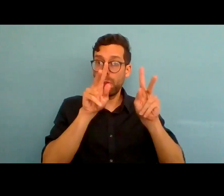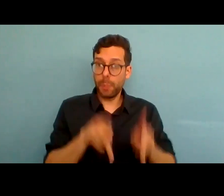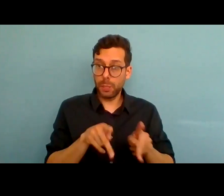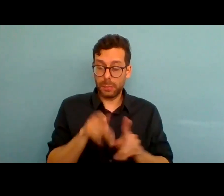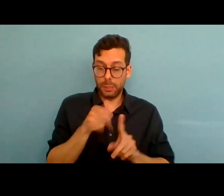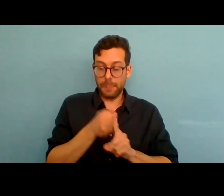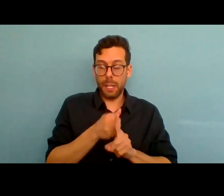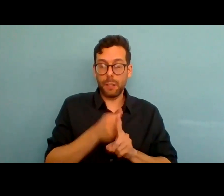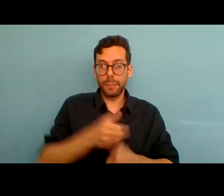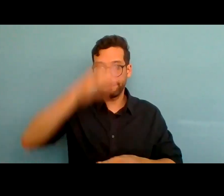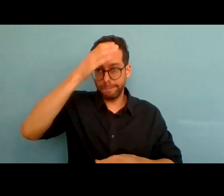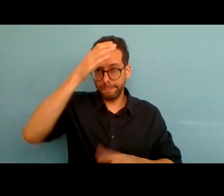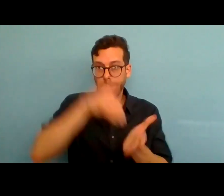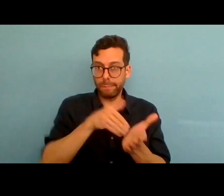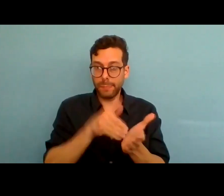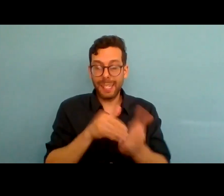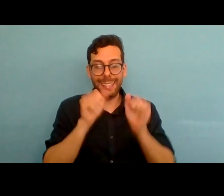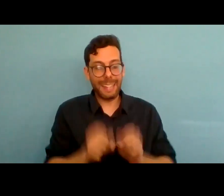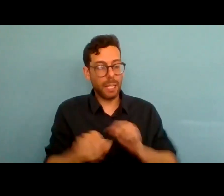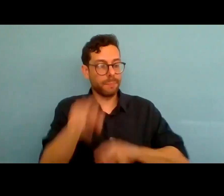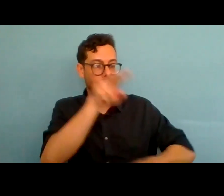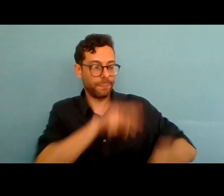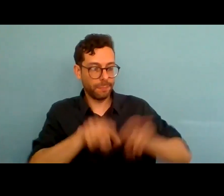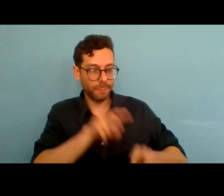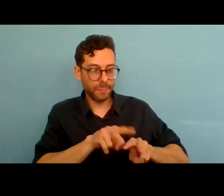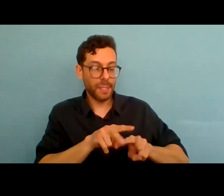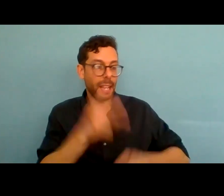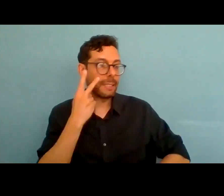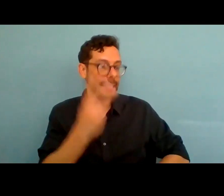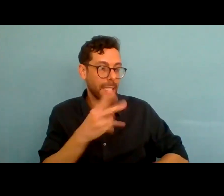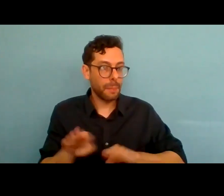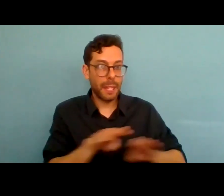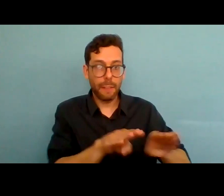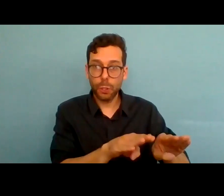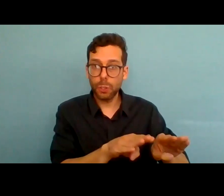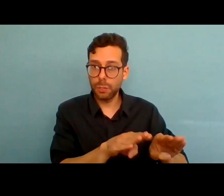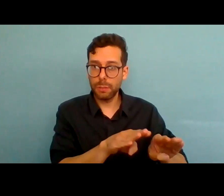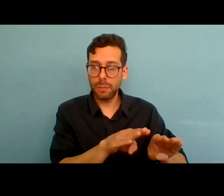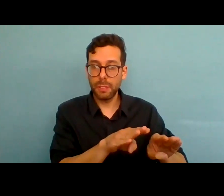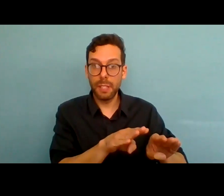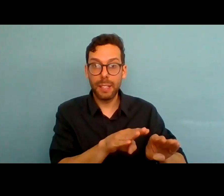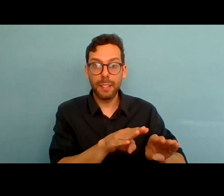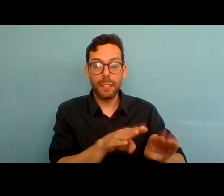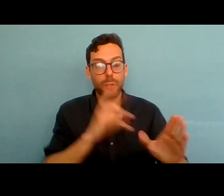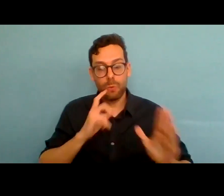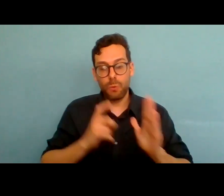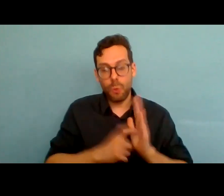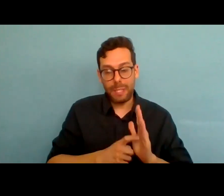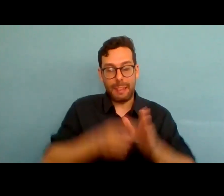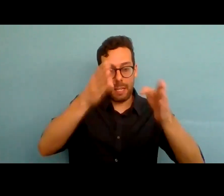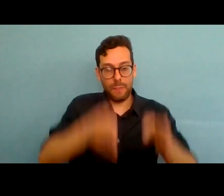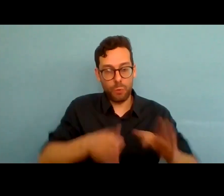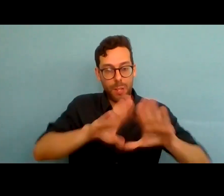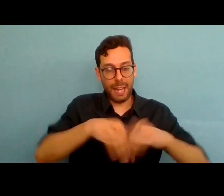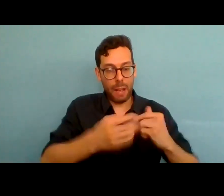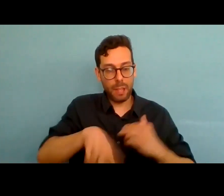direct behavioral observation, and see how that individual interacts and see